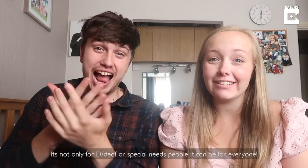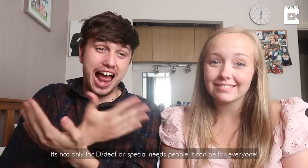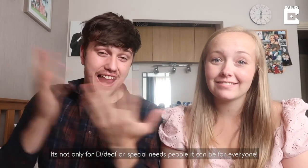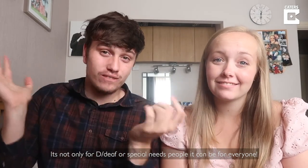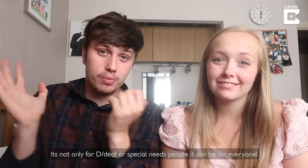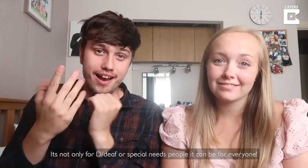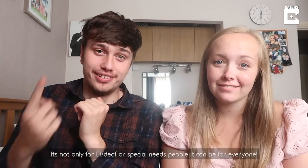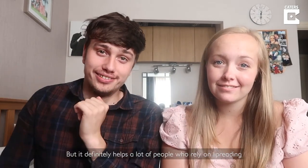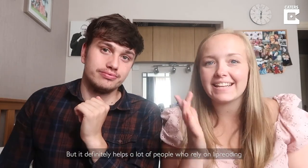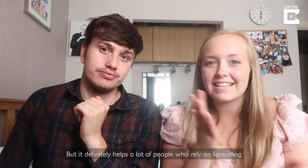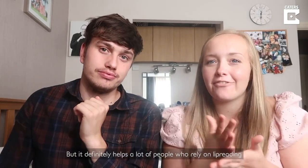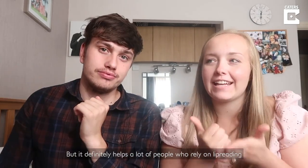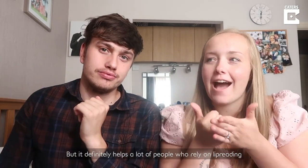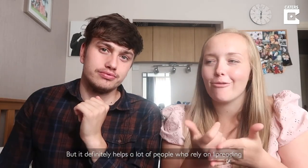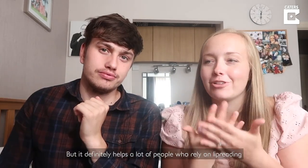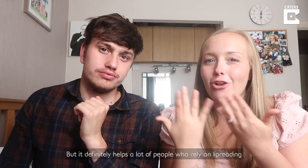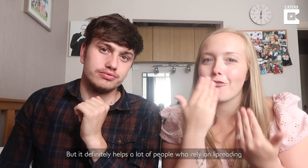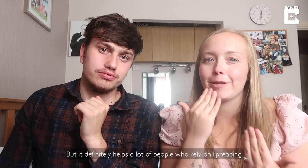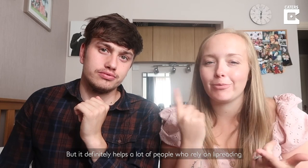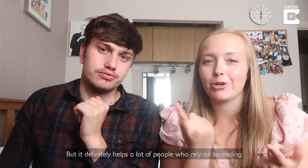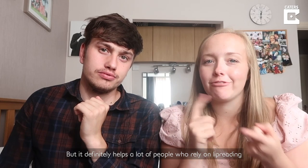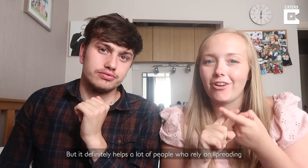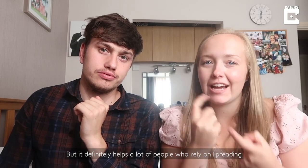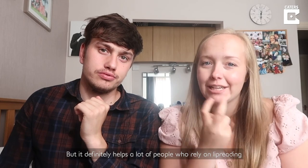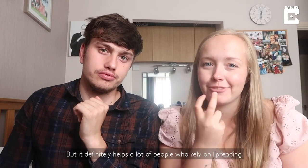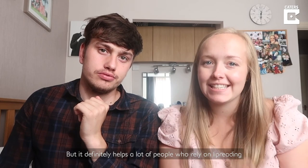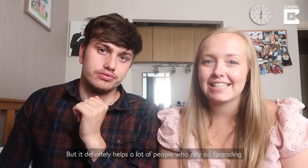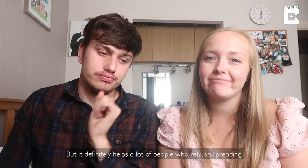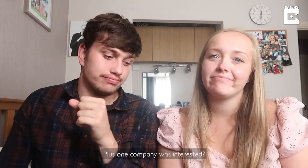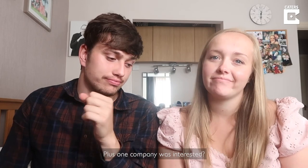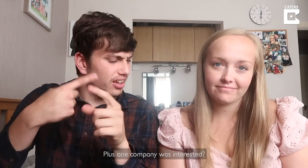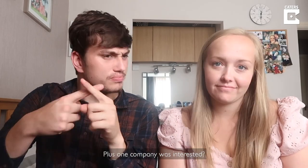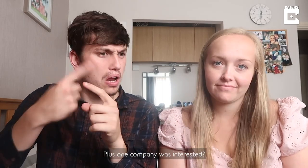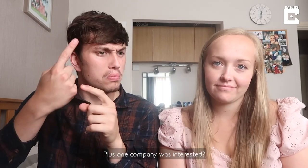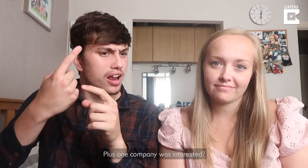Anyone. No. It definitely helps a lot of people who rely on lip reading.